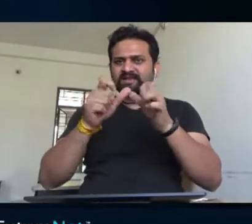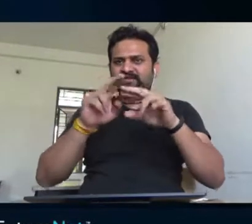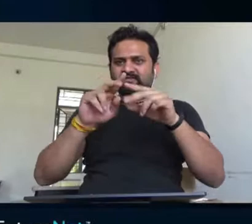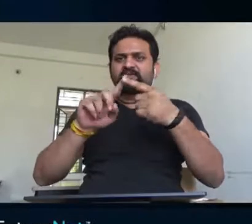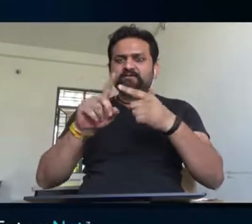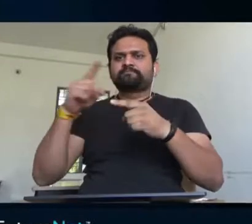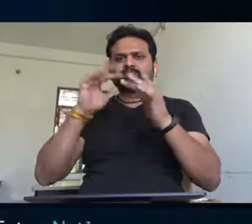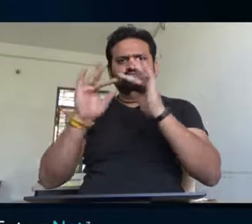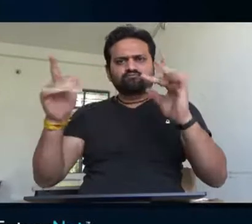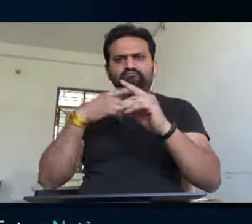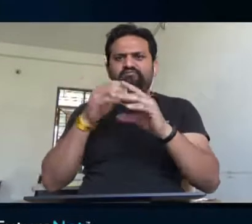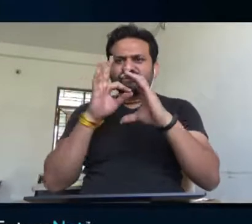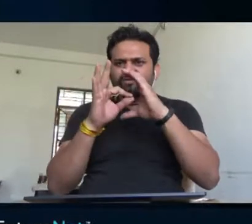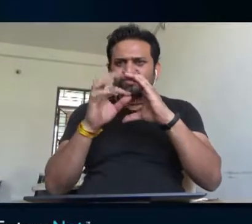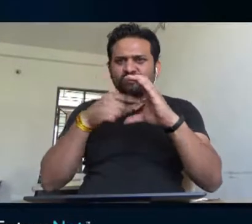online with